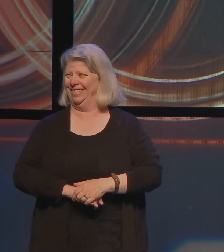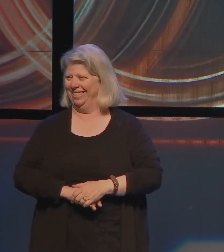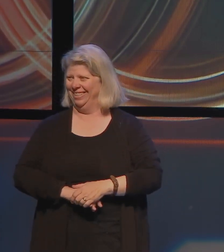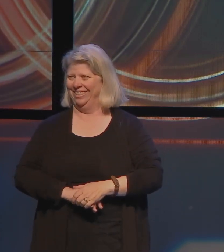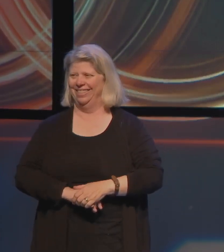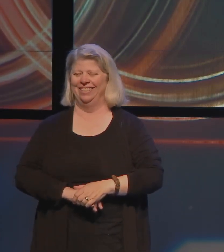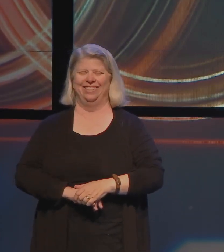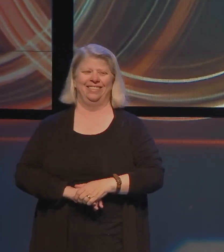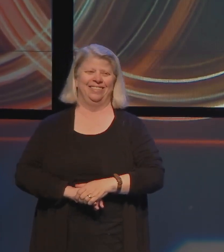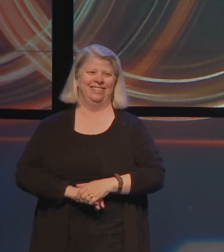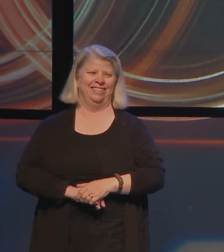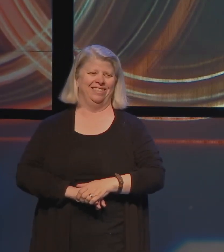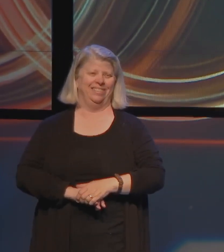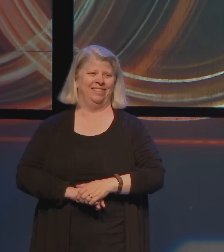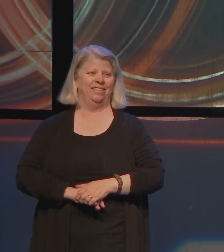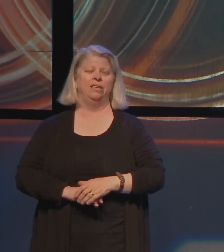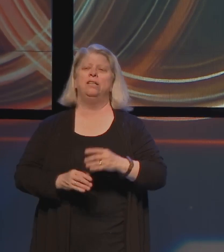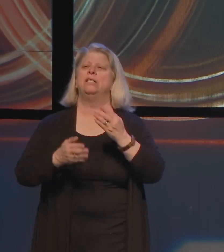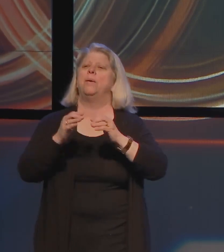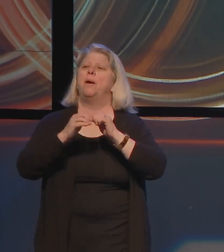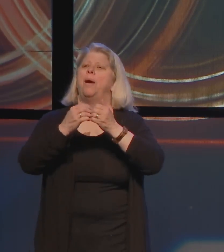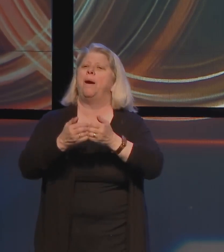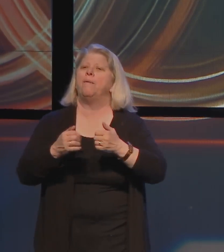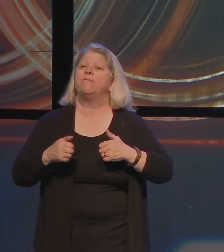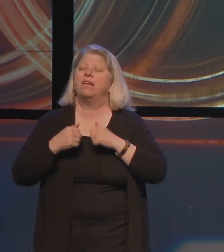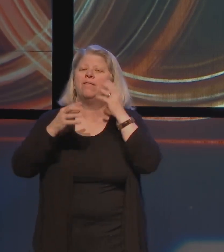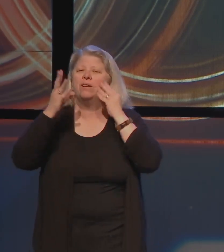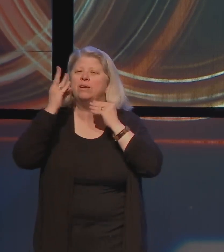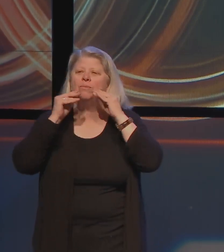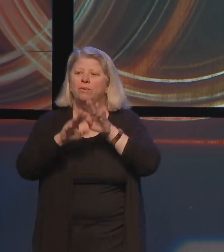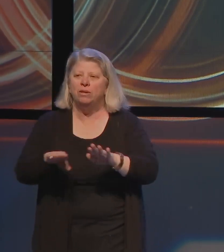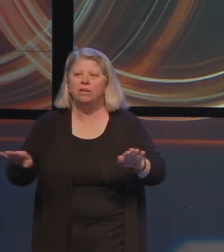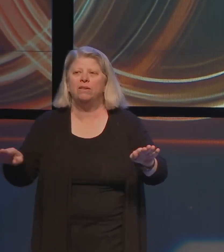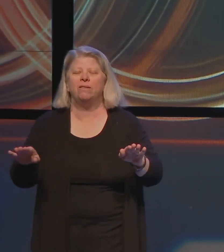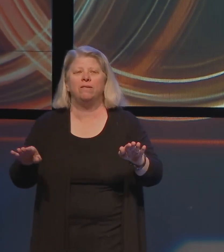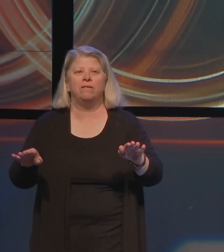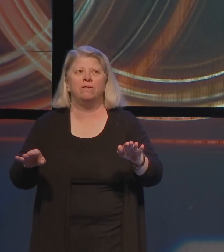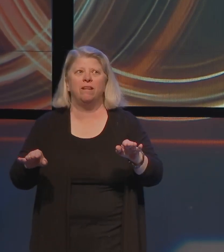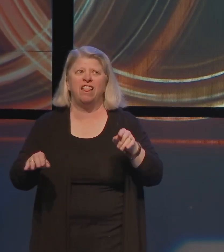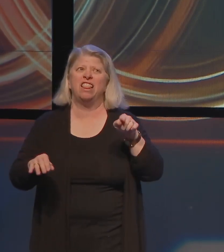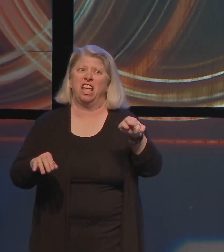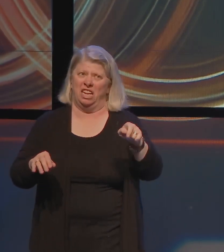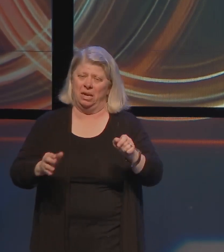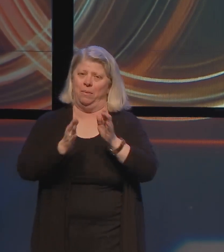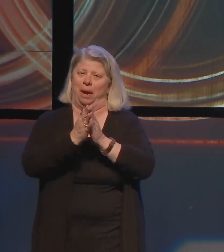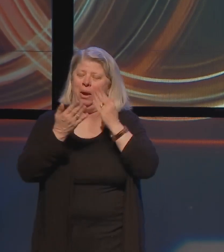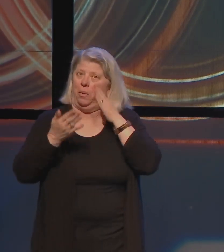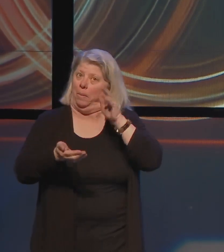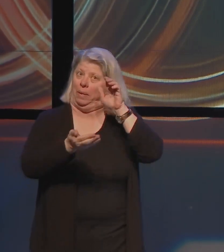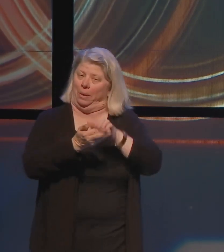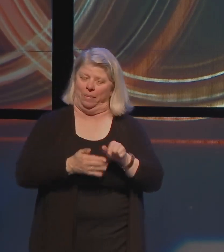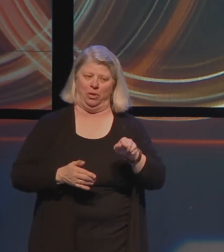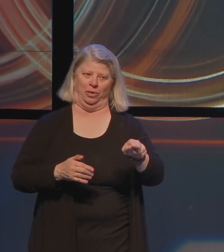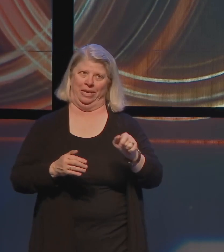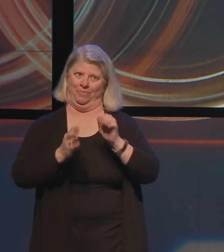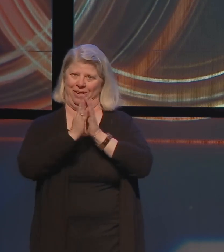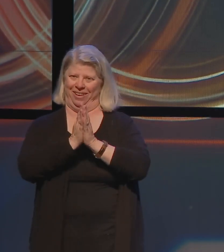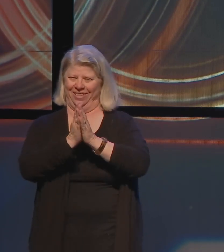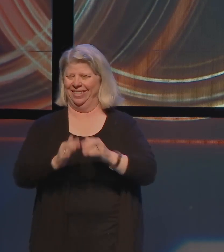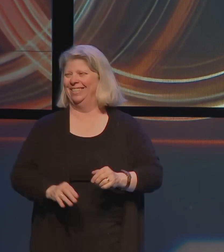right? Somehow you have a lived experience with a child and you're like, they need prayer. I don't even know if I believe in it, but they need it,